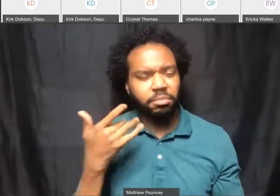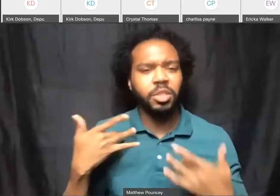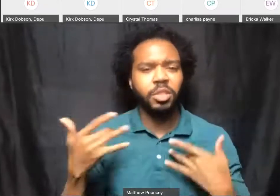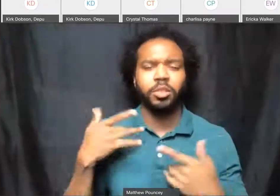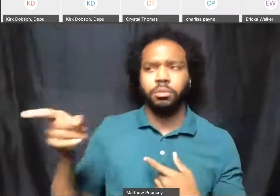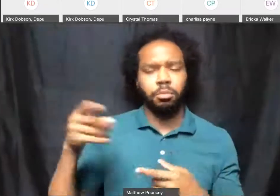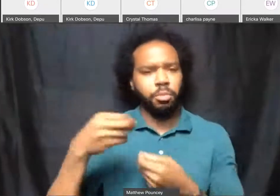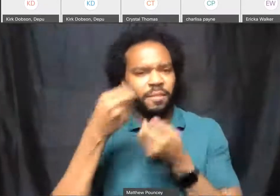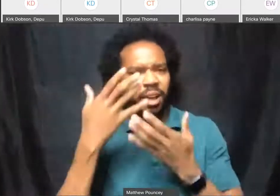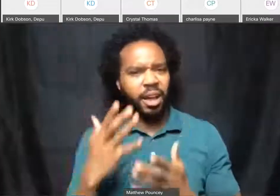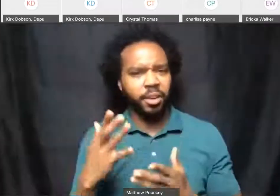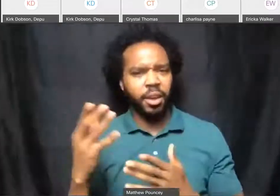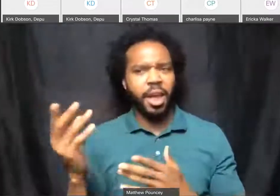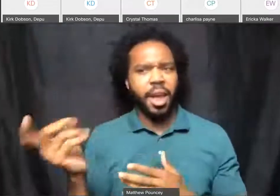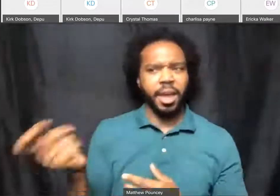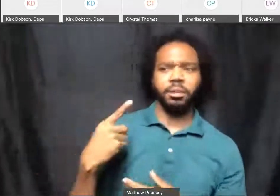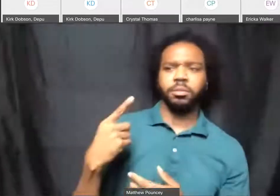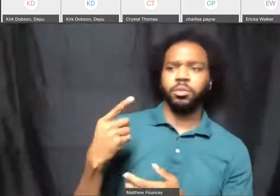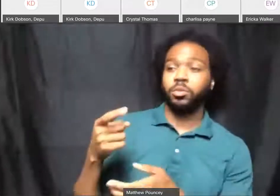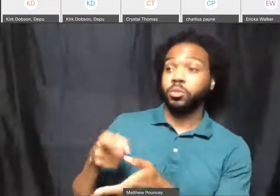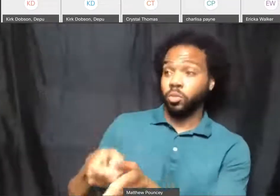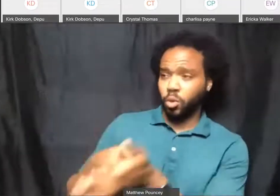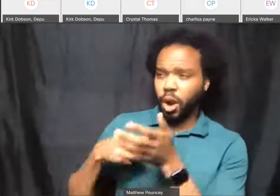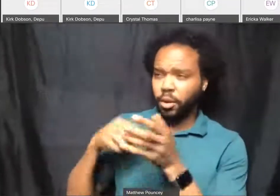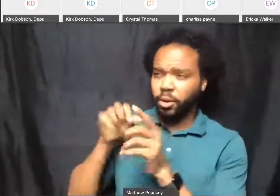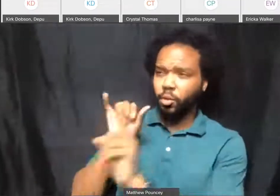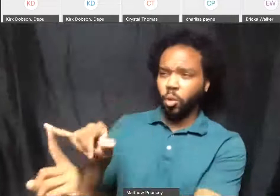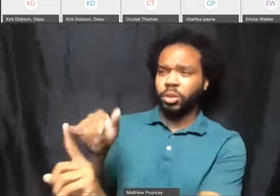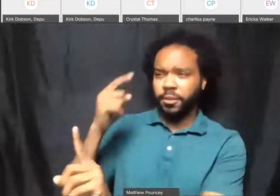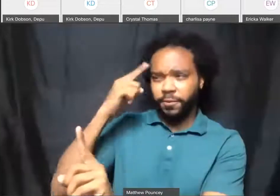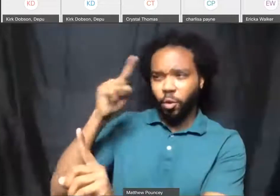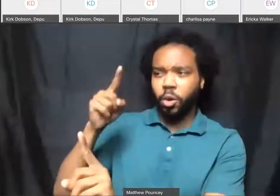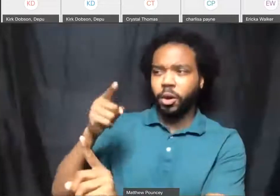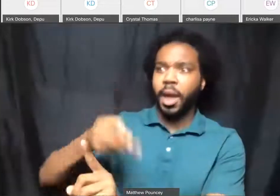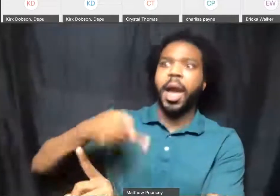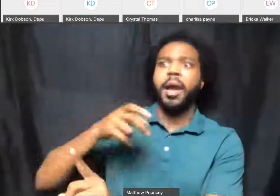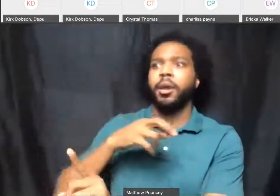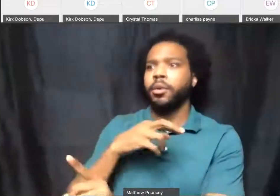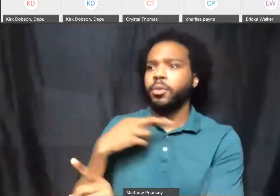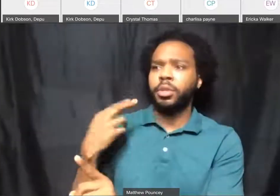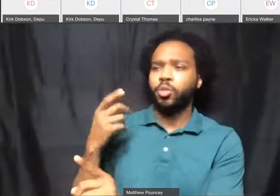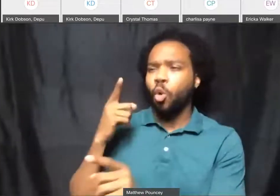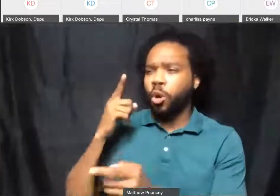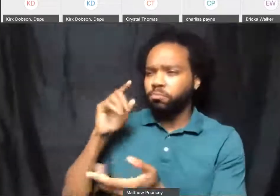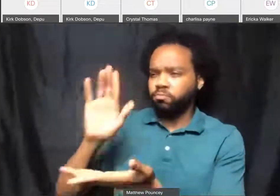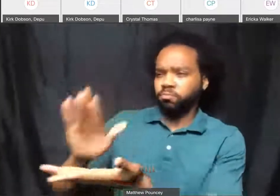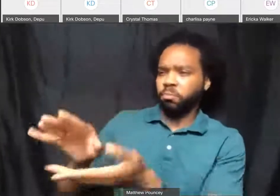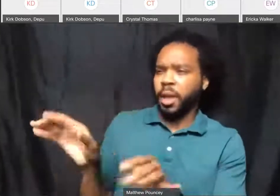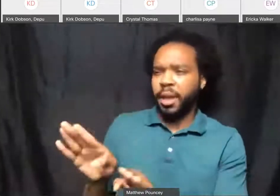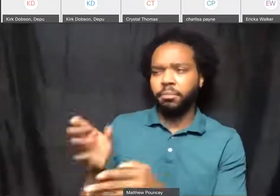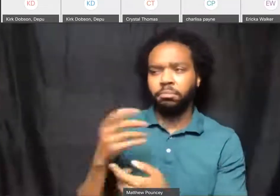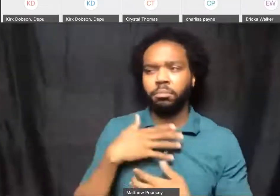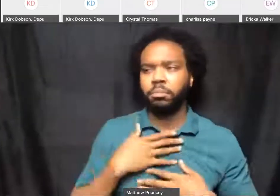asks about requiring quarantine for high-risk or discouraged behaviors. And these